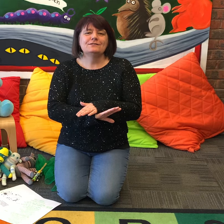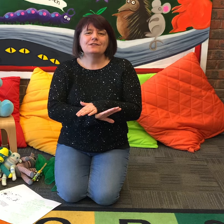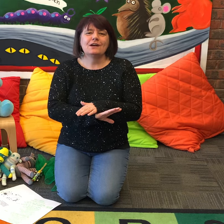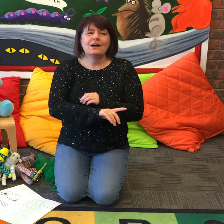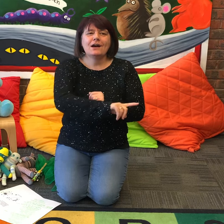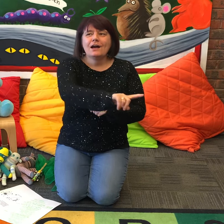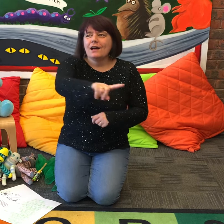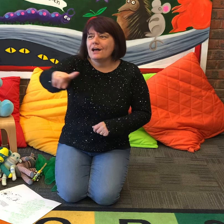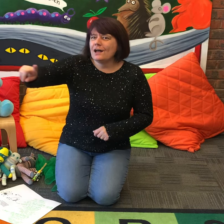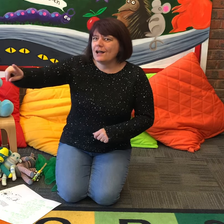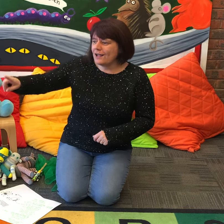under